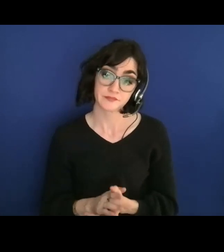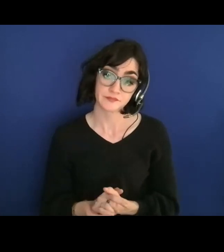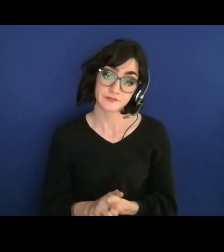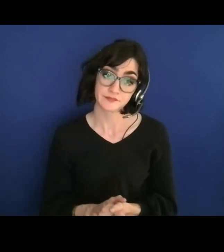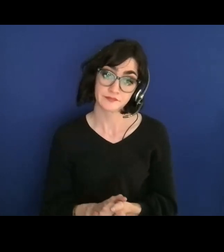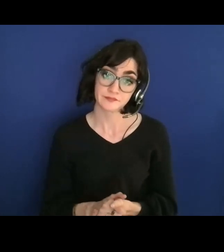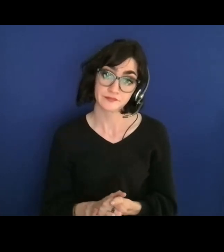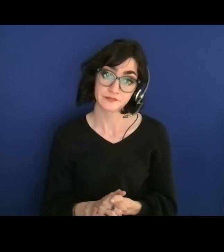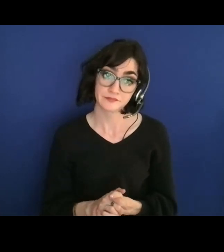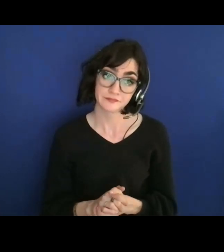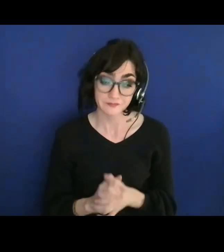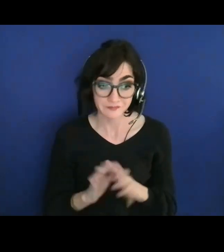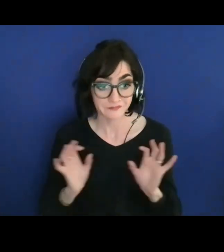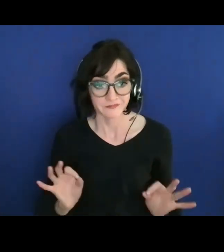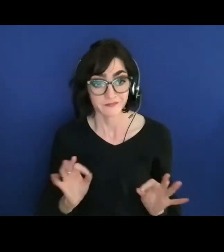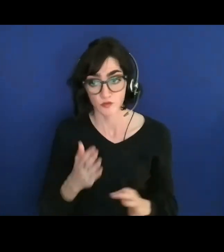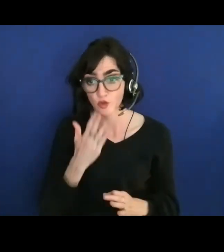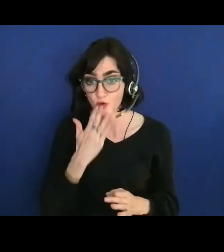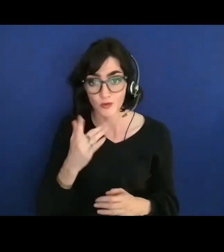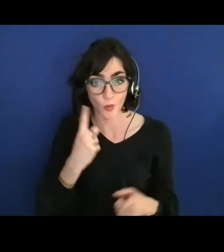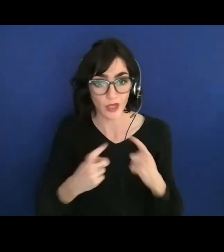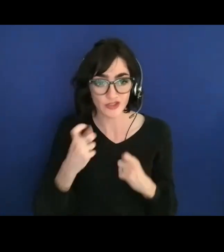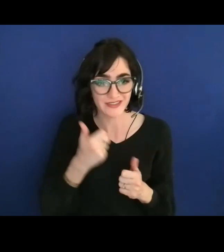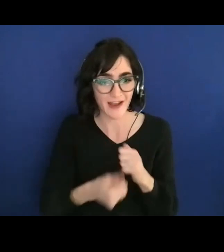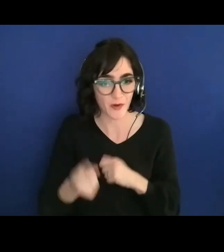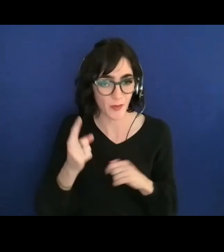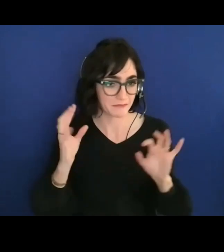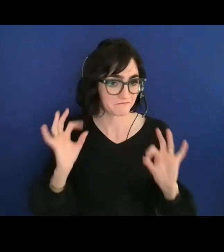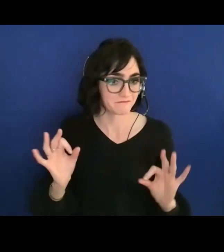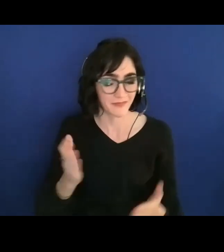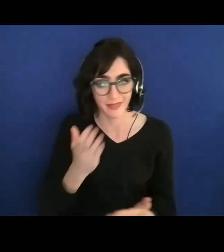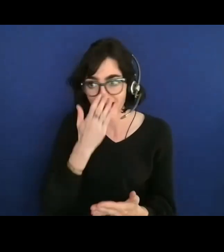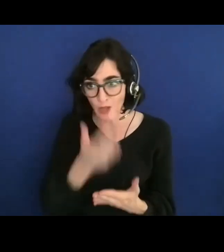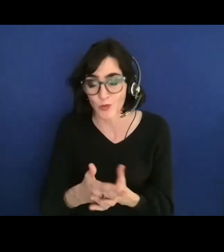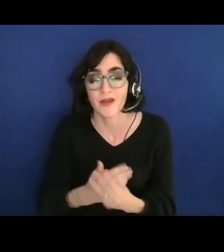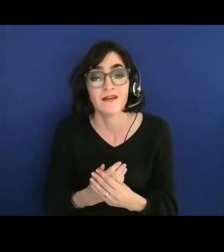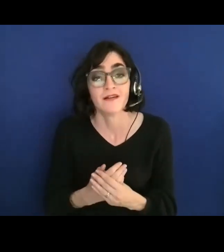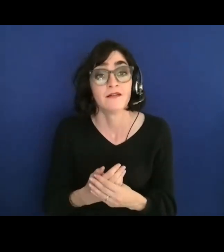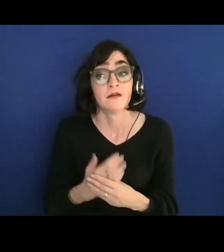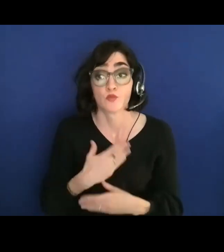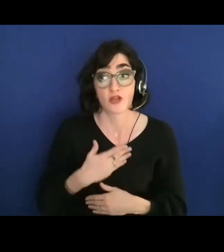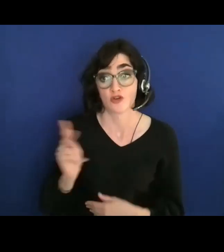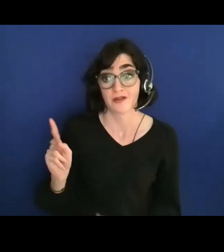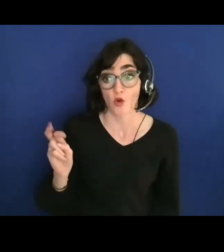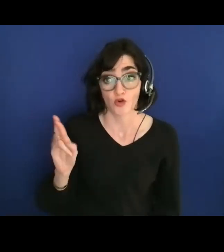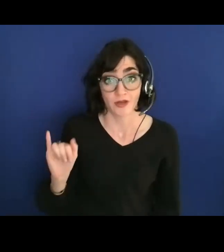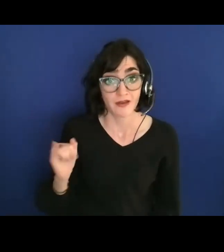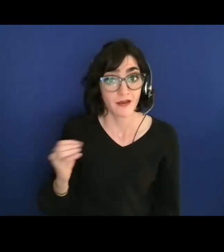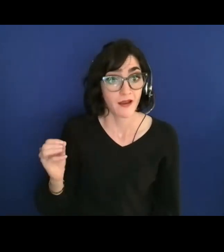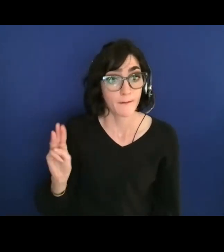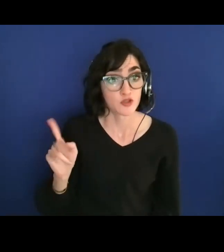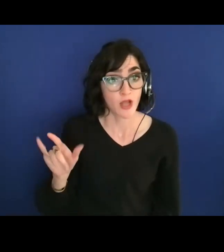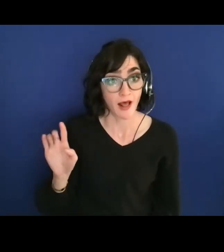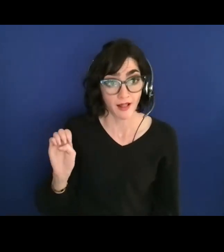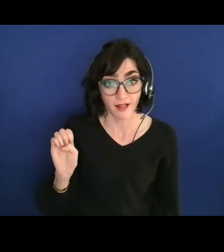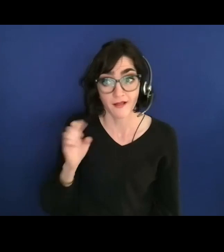Well, excellent questions, everyone. And thank you, Carrie and Michelle, for jumping in on